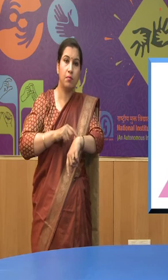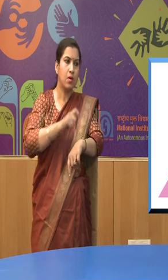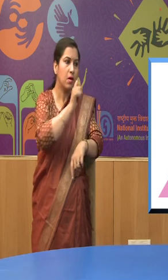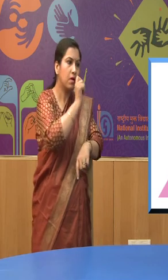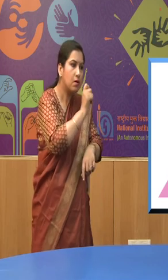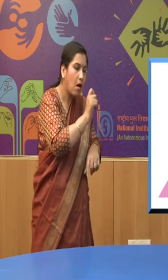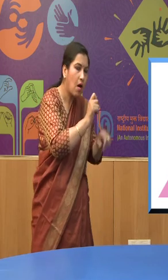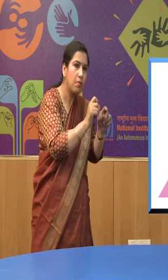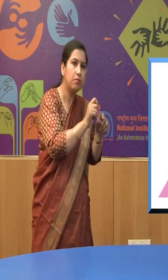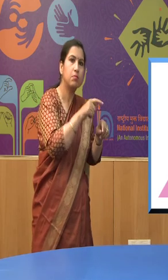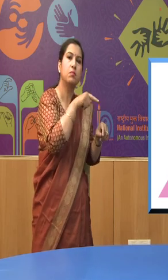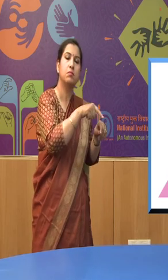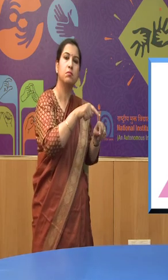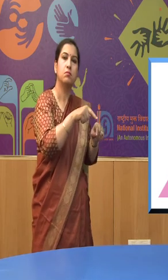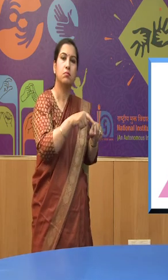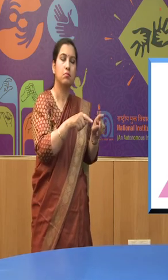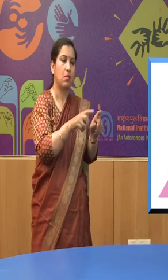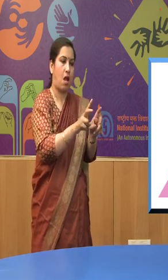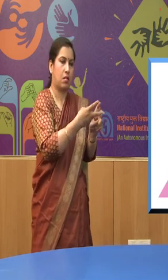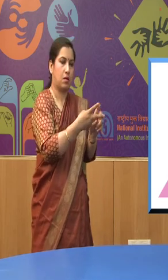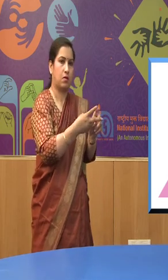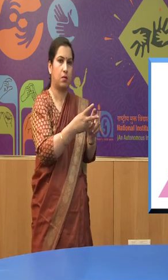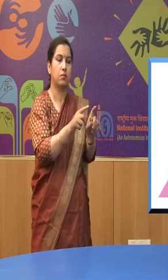and society was divided into upper caste